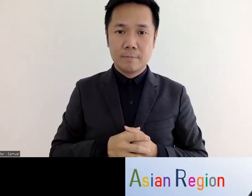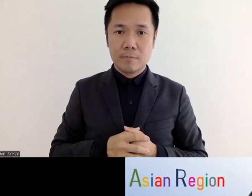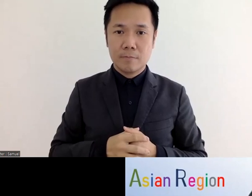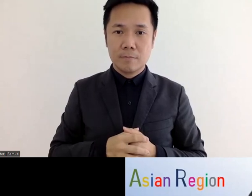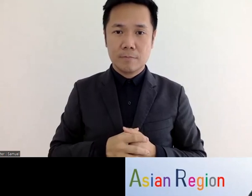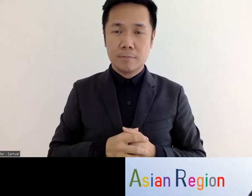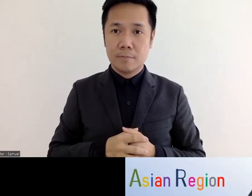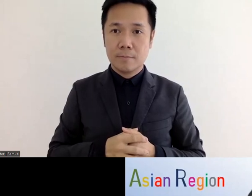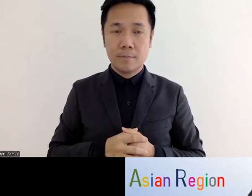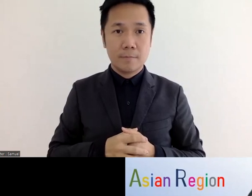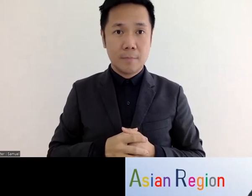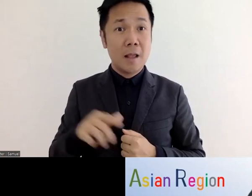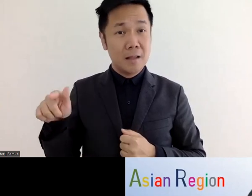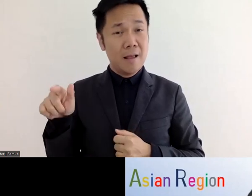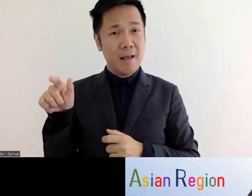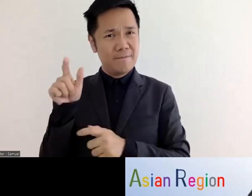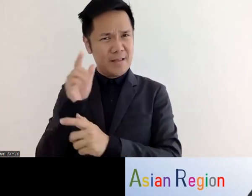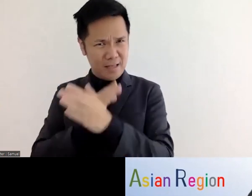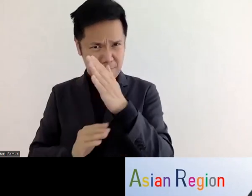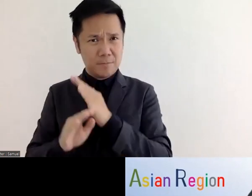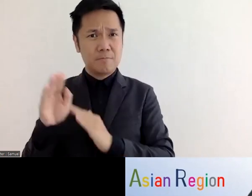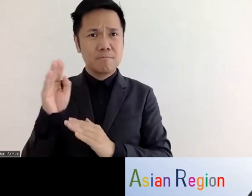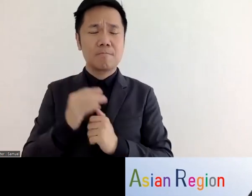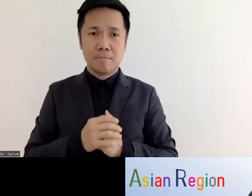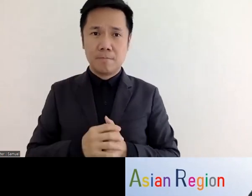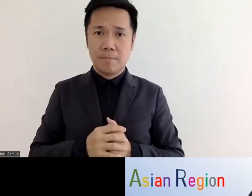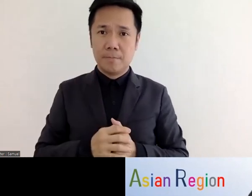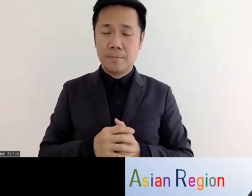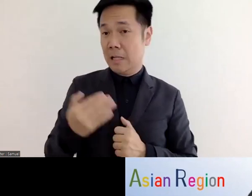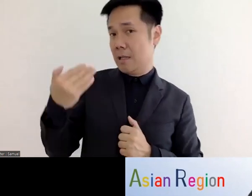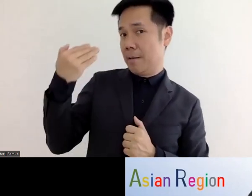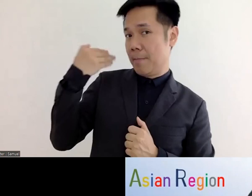are disabilities in the past,